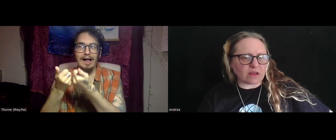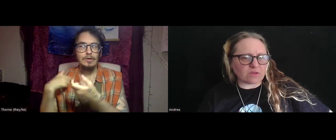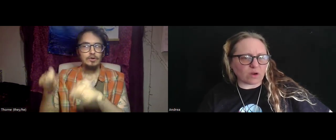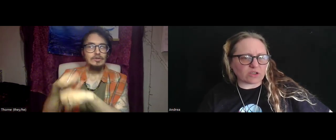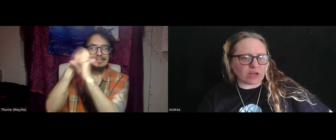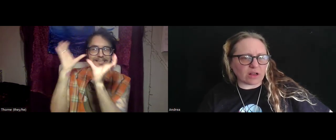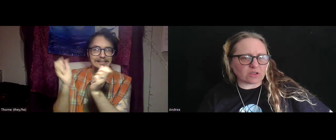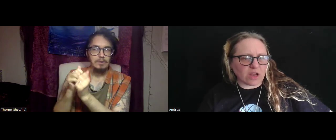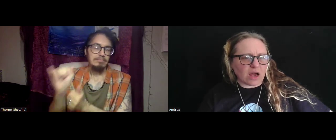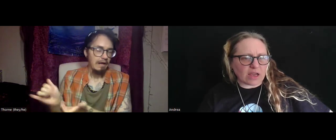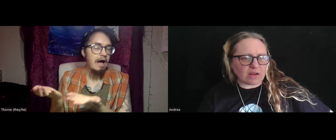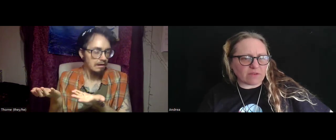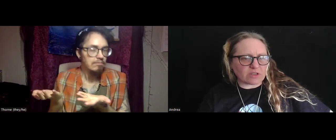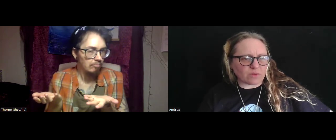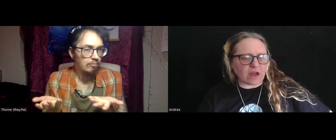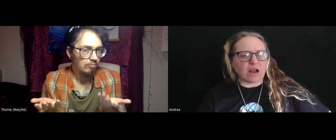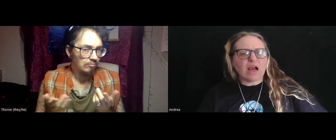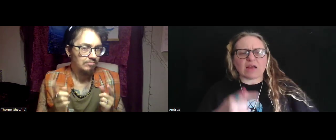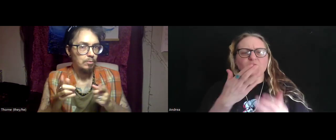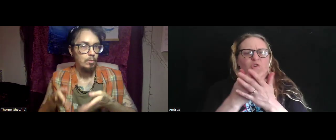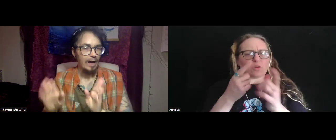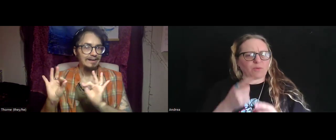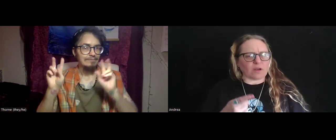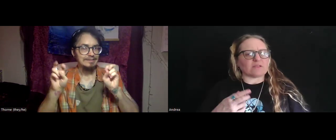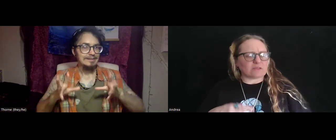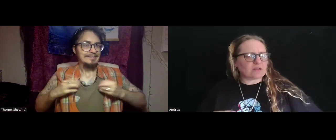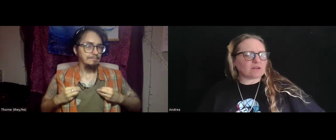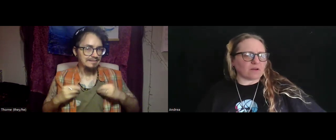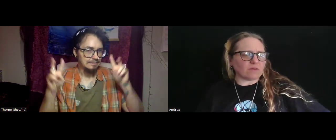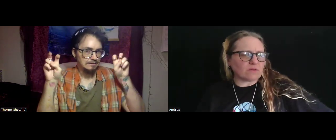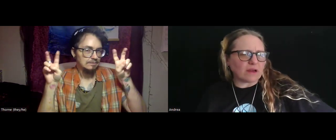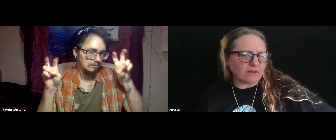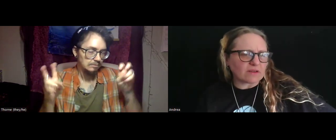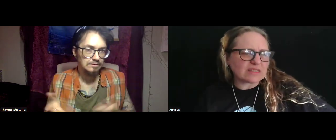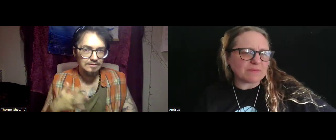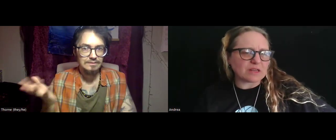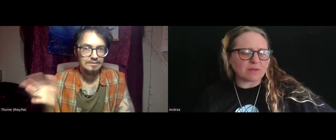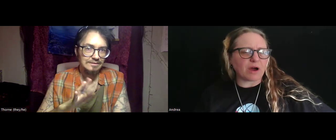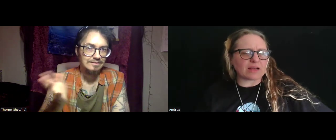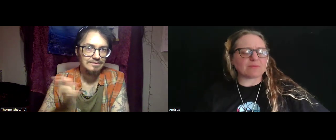that's one challenge I could envision with that. Yeah, those are good points. Yeah, of accepting the body, accepting.